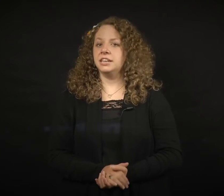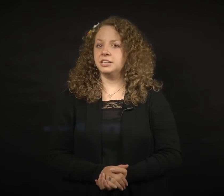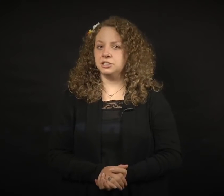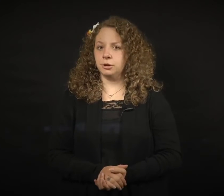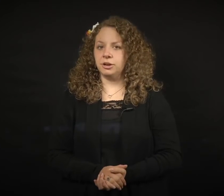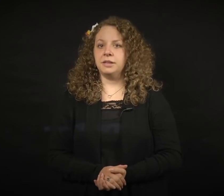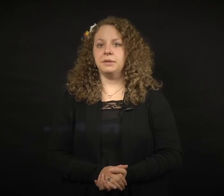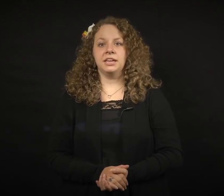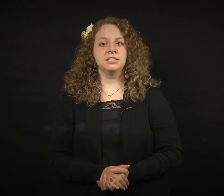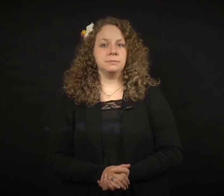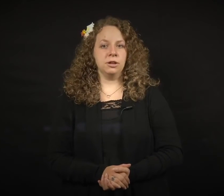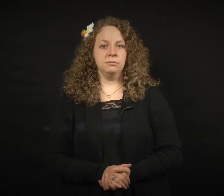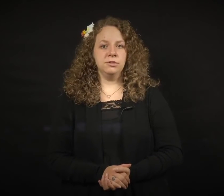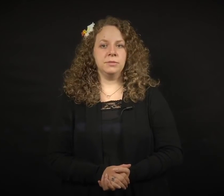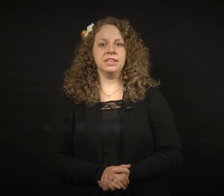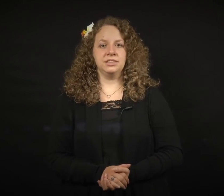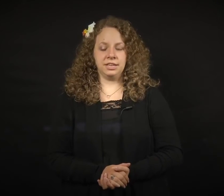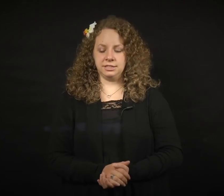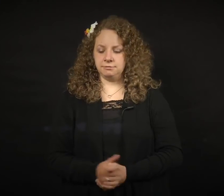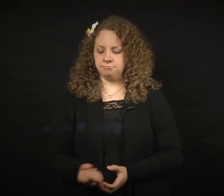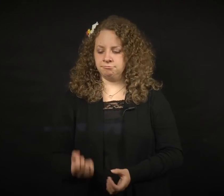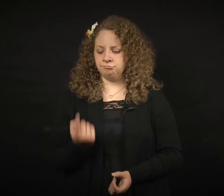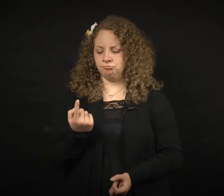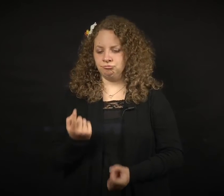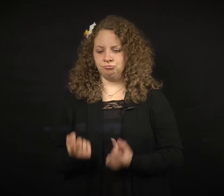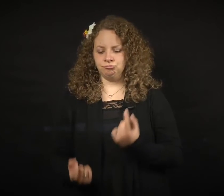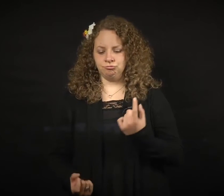signing slower and making a smaller movement like this.